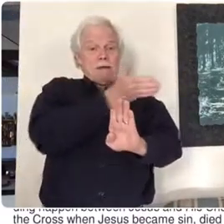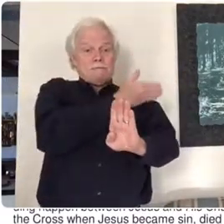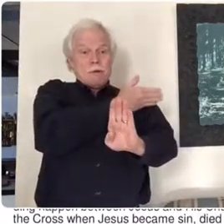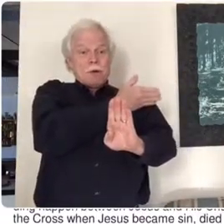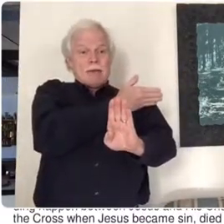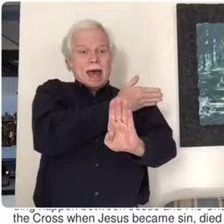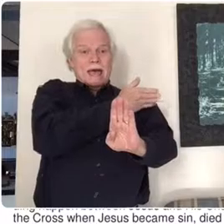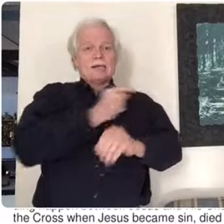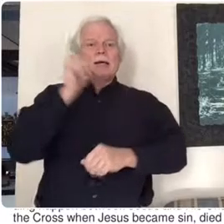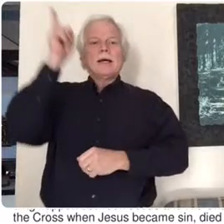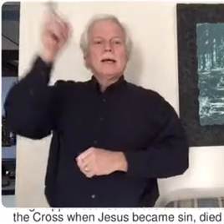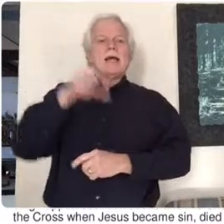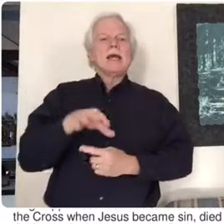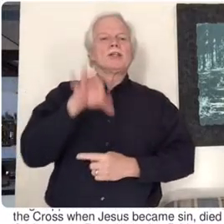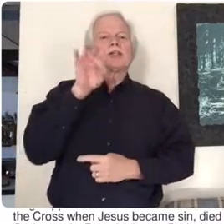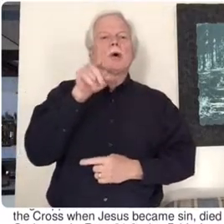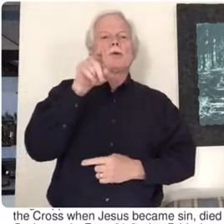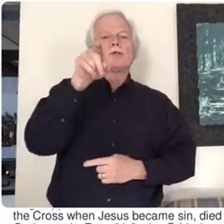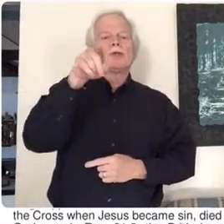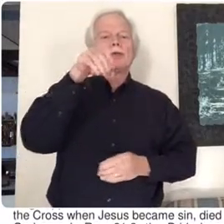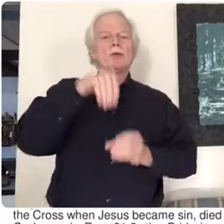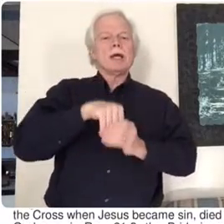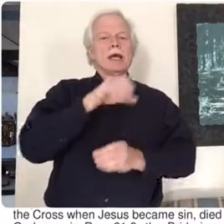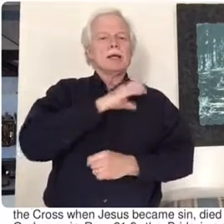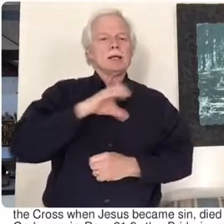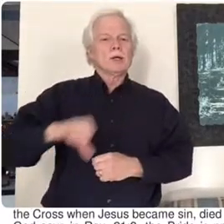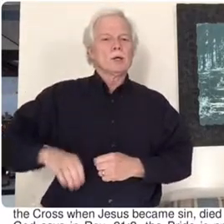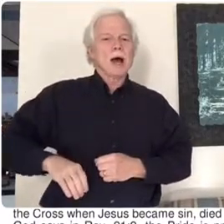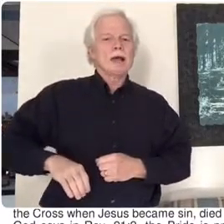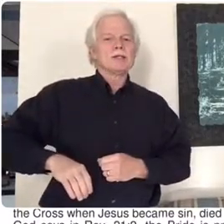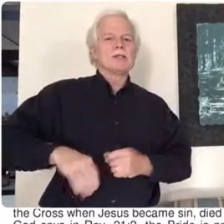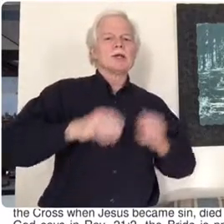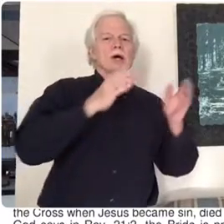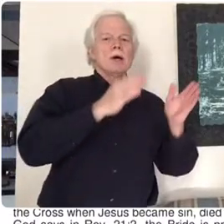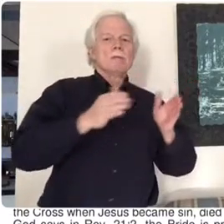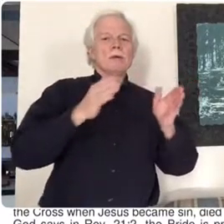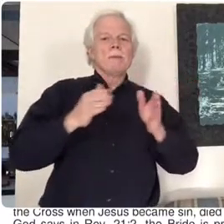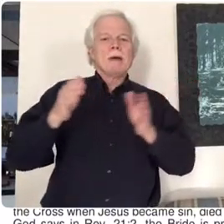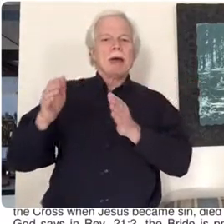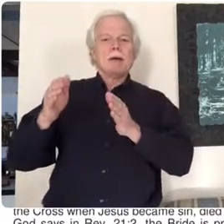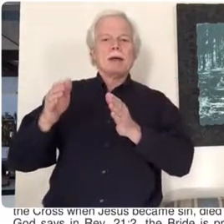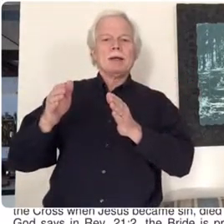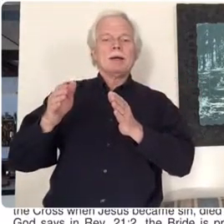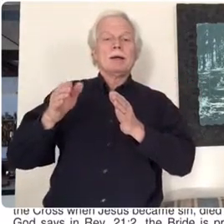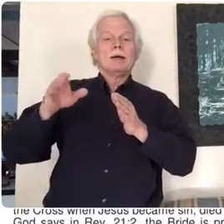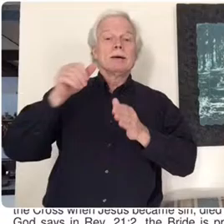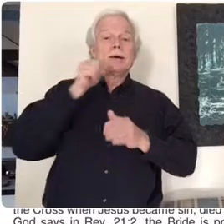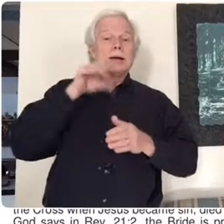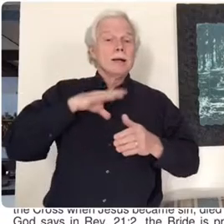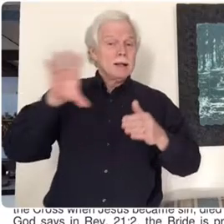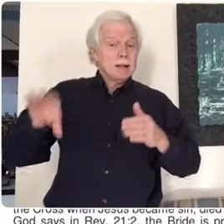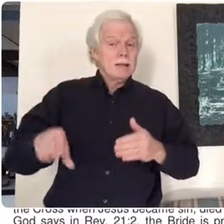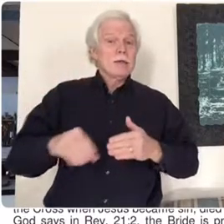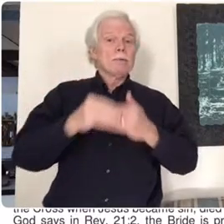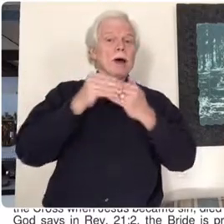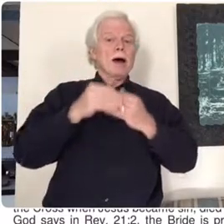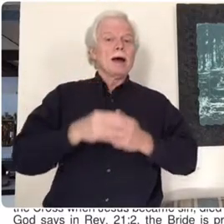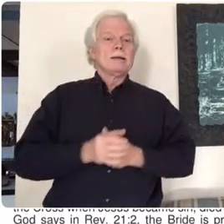before that, he chose you in Christ preparing the bride.